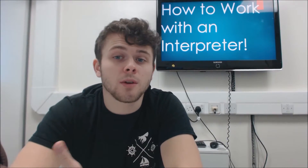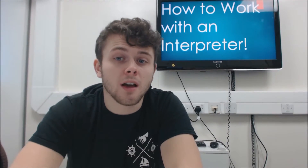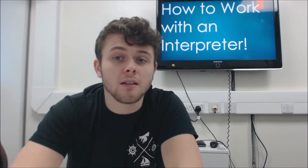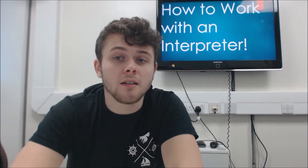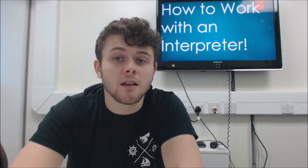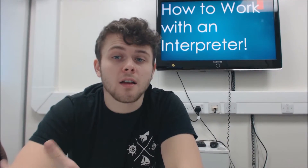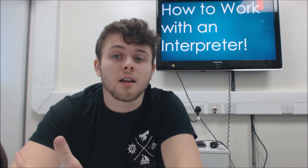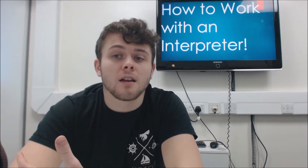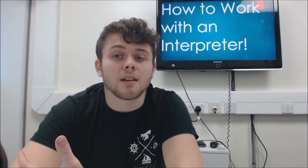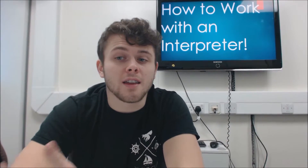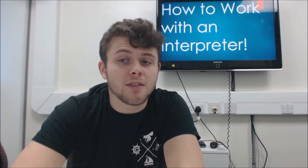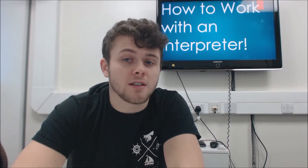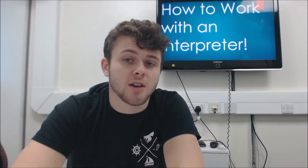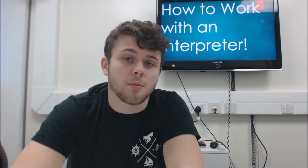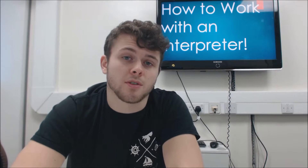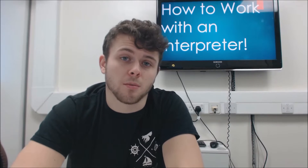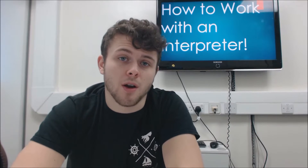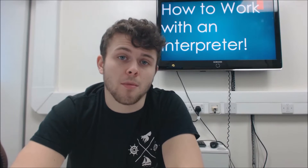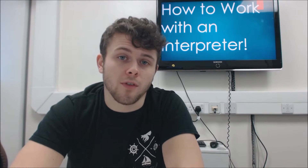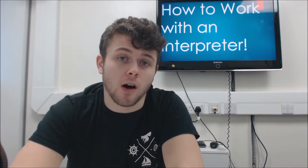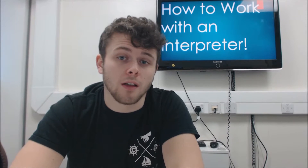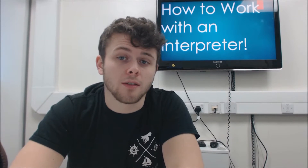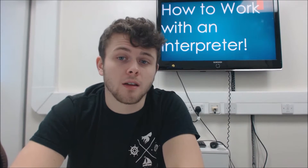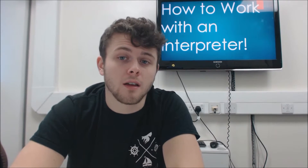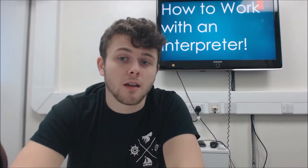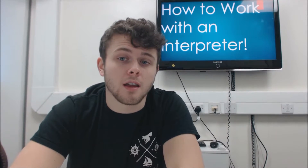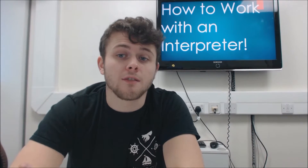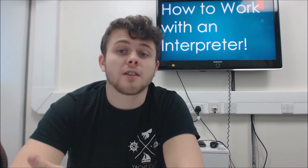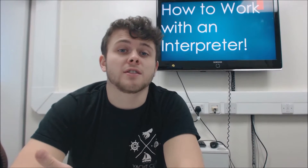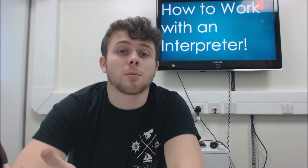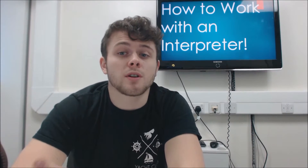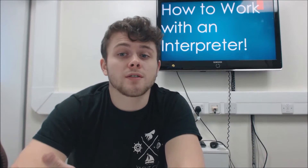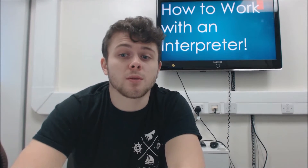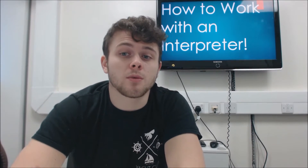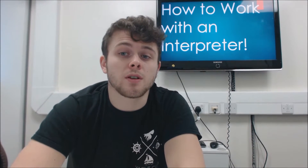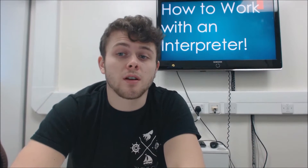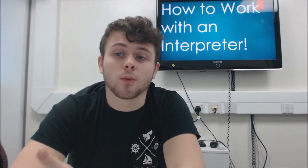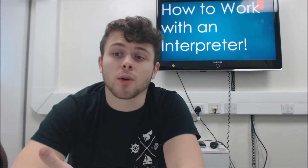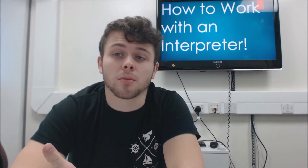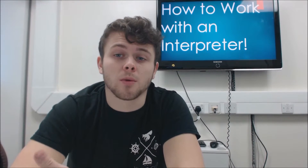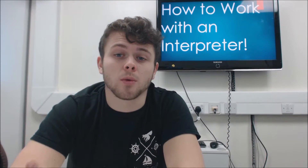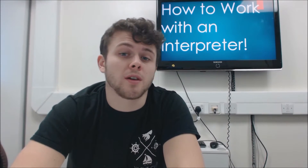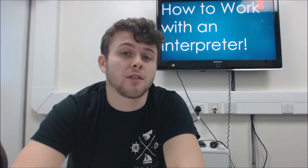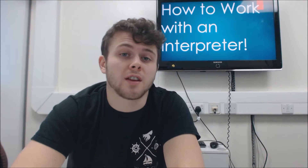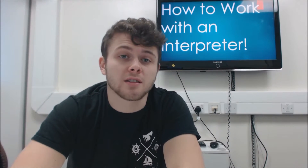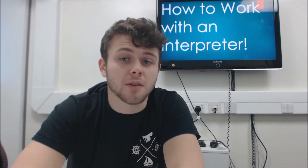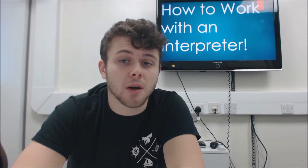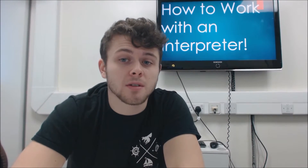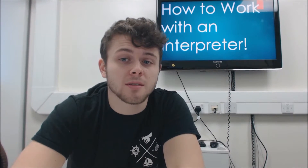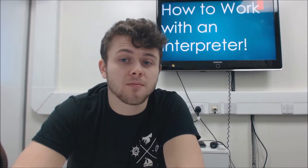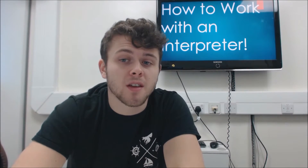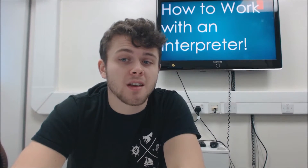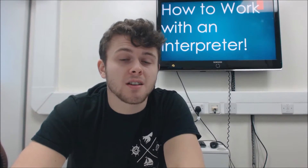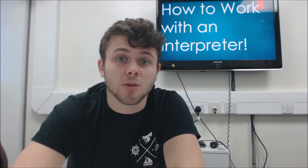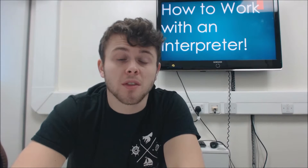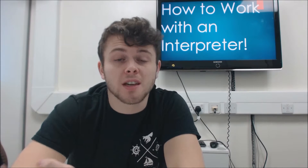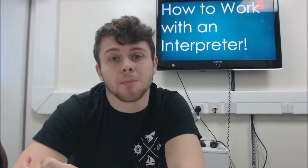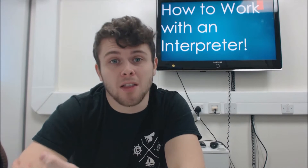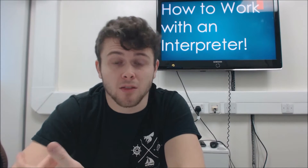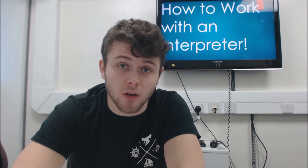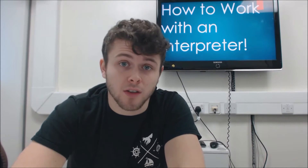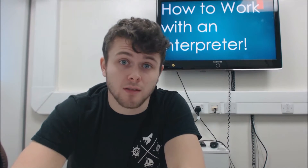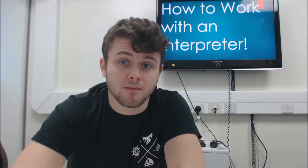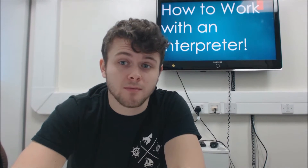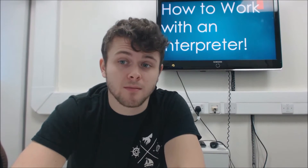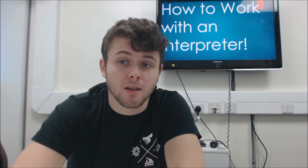Where and when you can, give the interpreter some prep beforehand. Even if it's a brief summary of what your plan will be for the next few hours, something